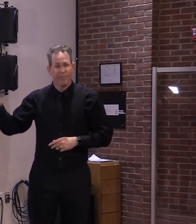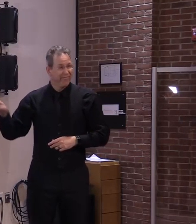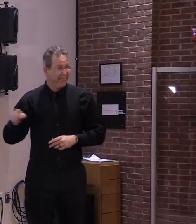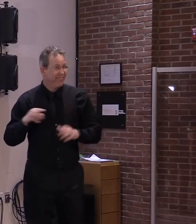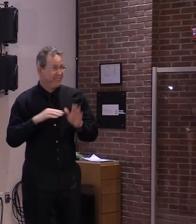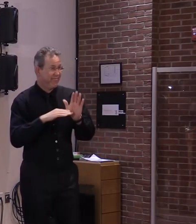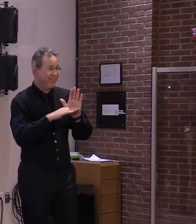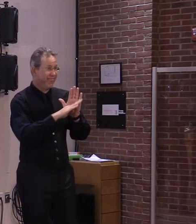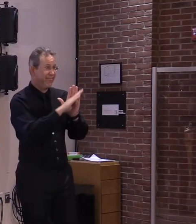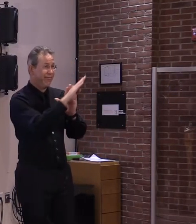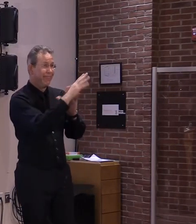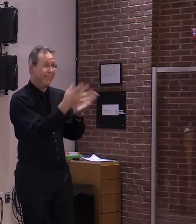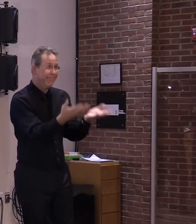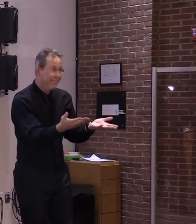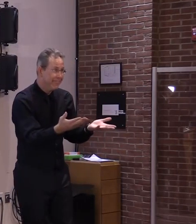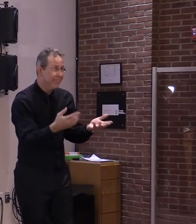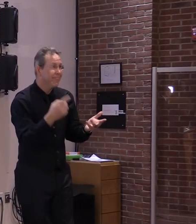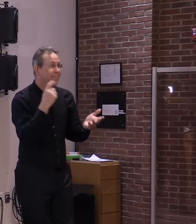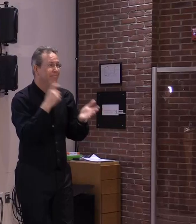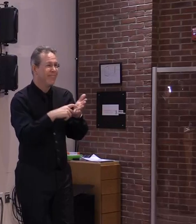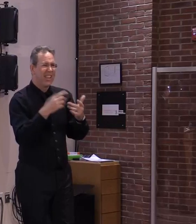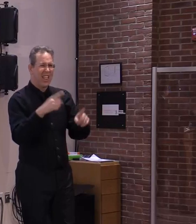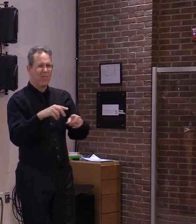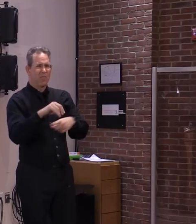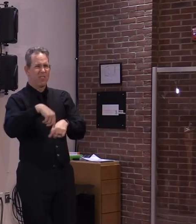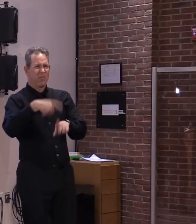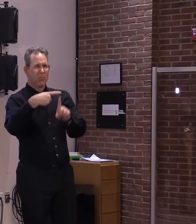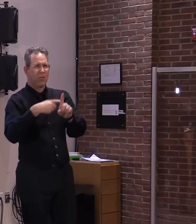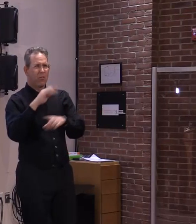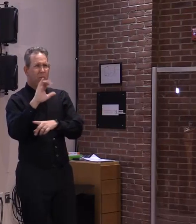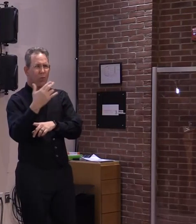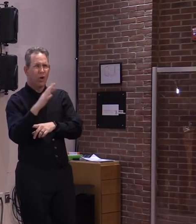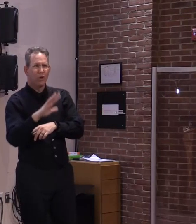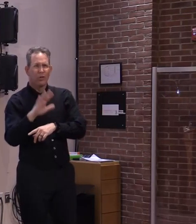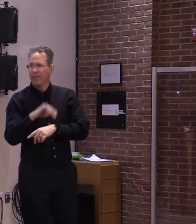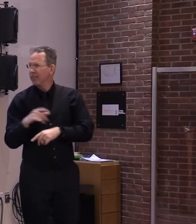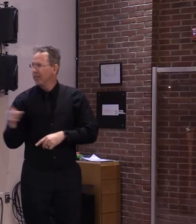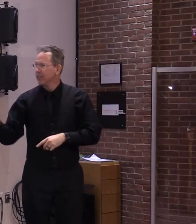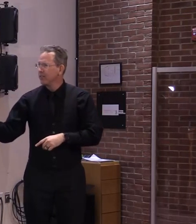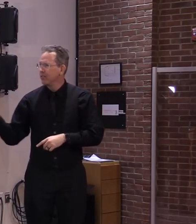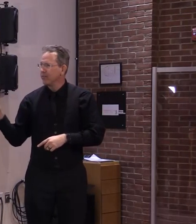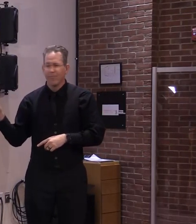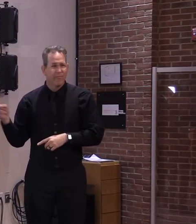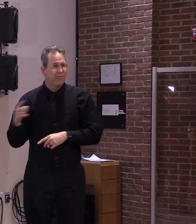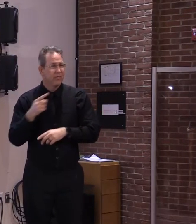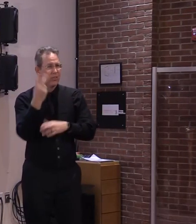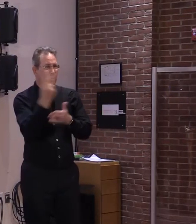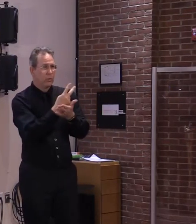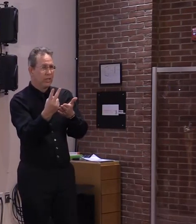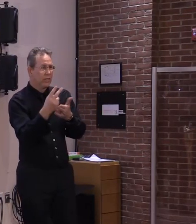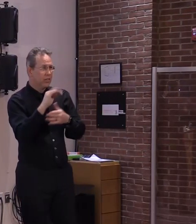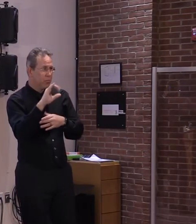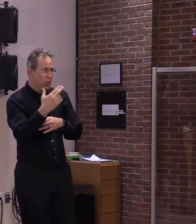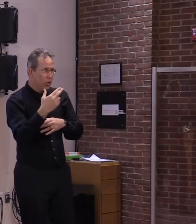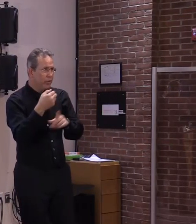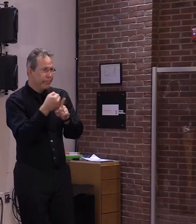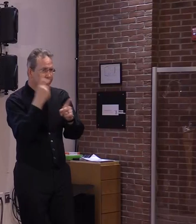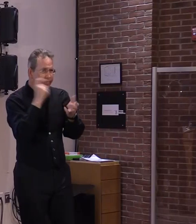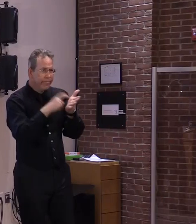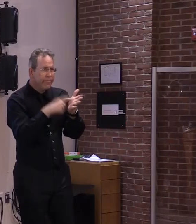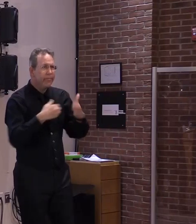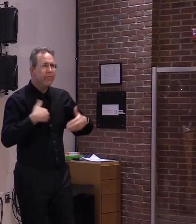rise, seeing their share of cases increase 53% so far this month. The reason is